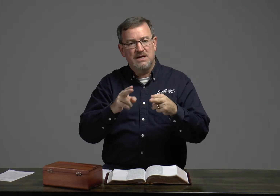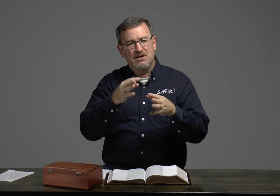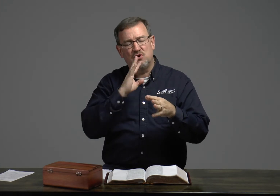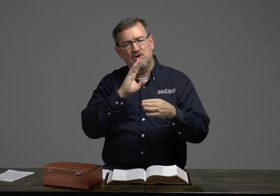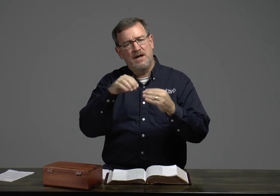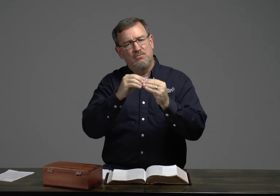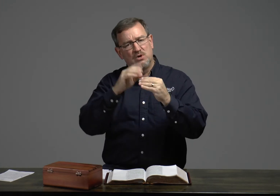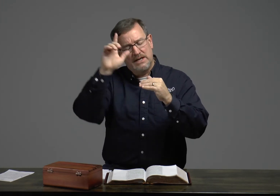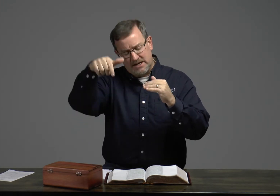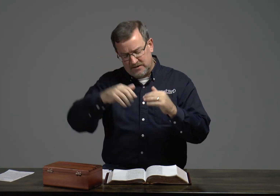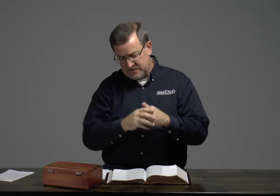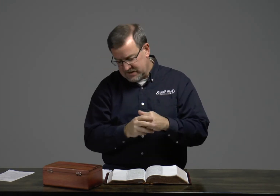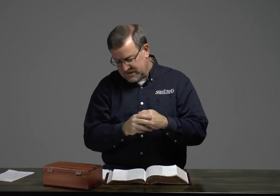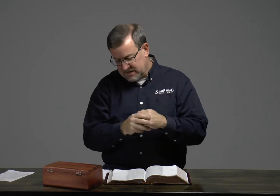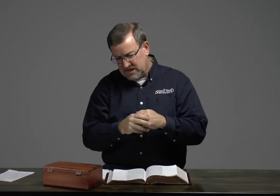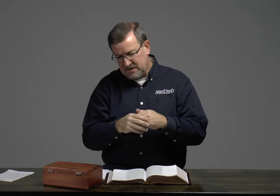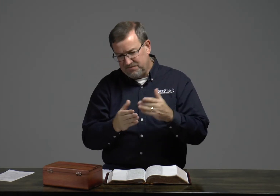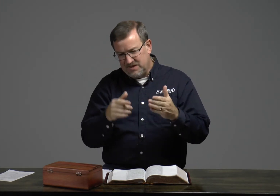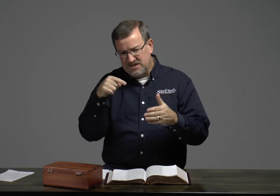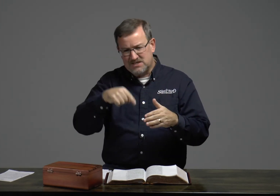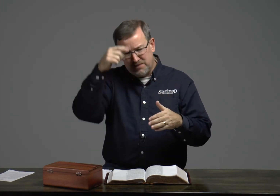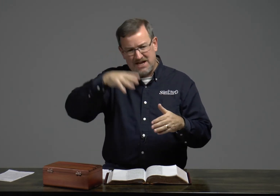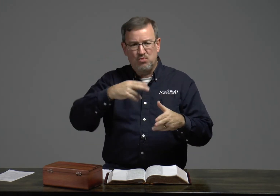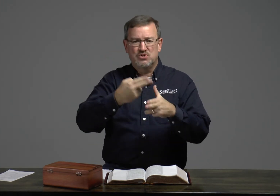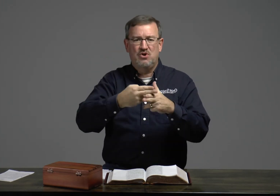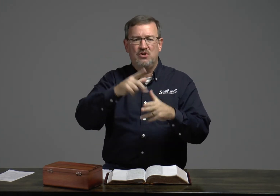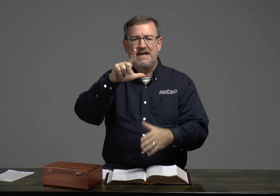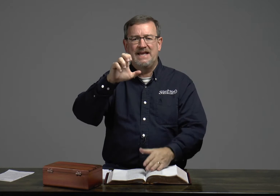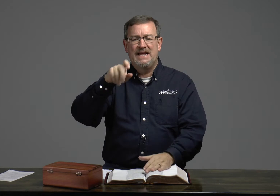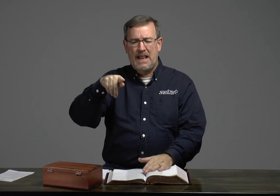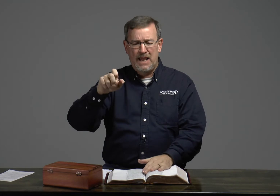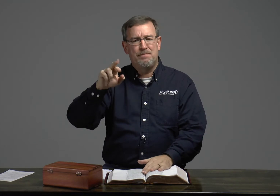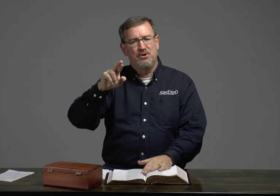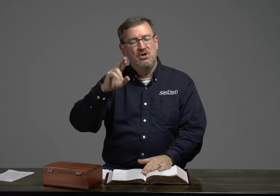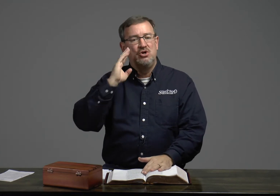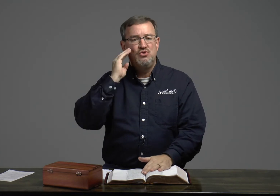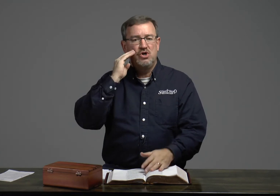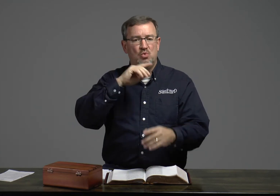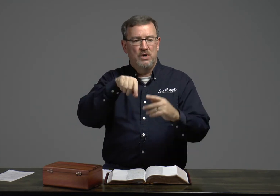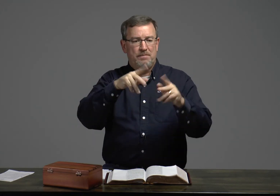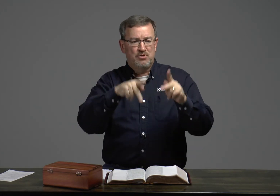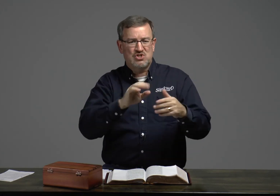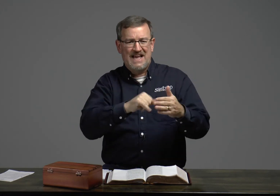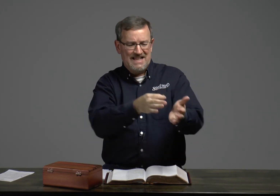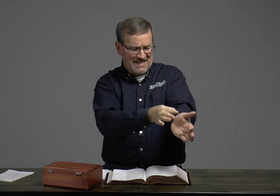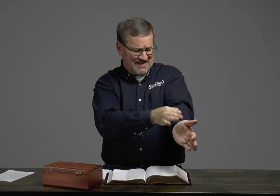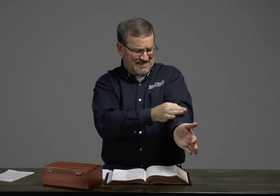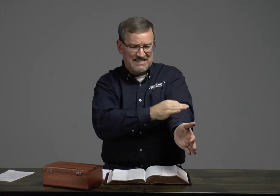I'll talk about it more later, this man was called a leper. You know, when a person had that disease,